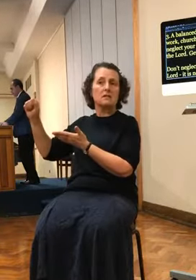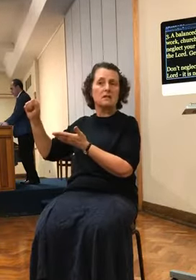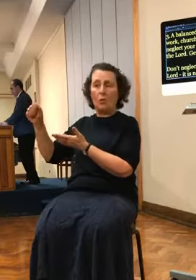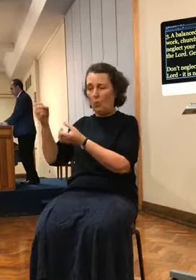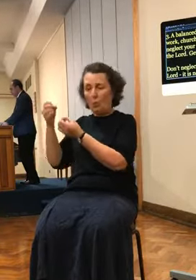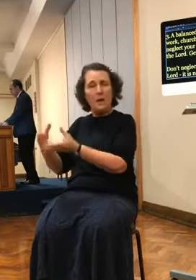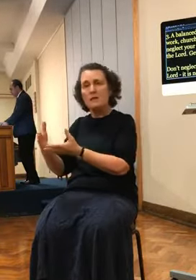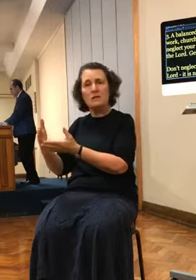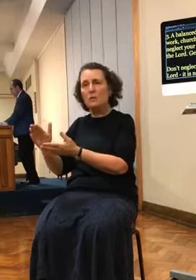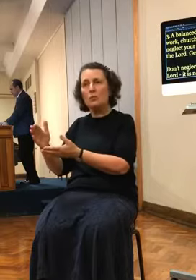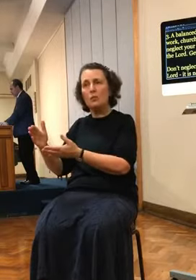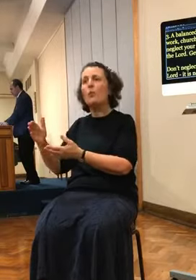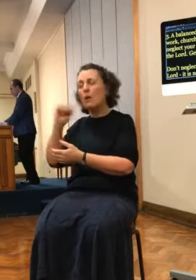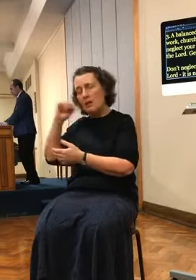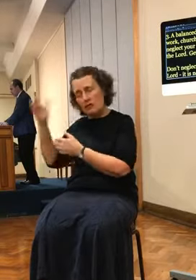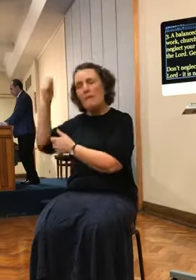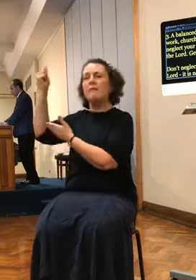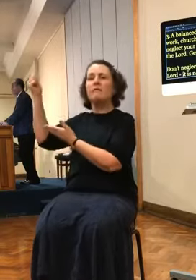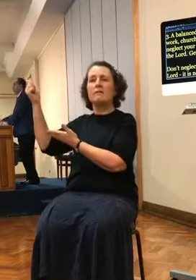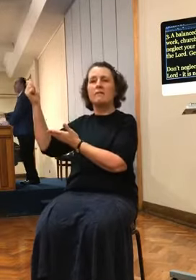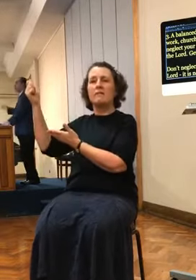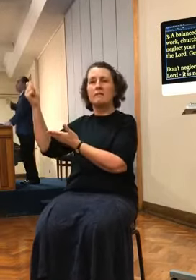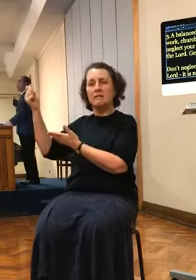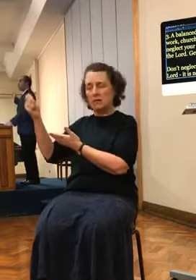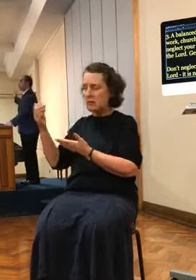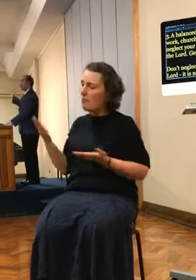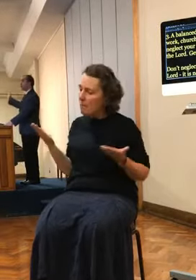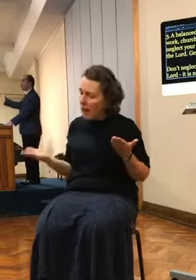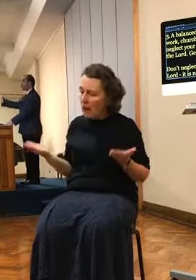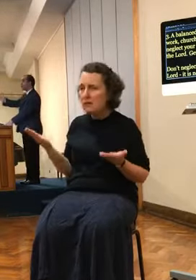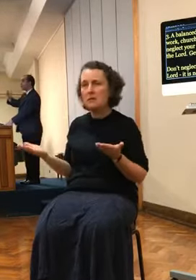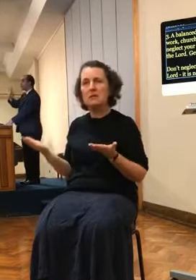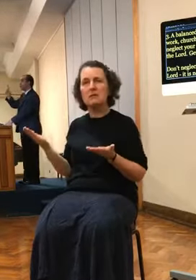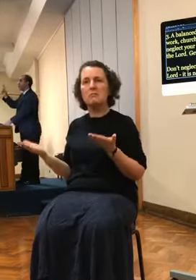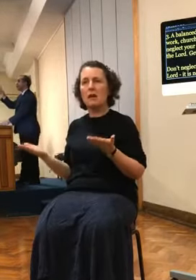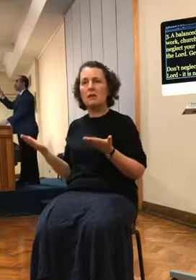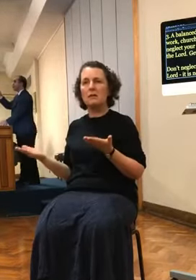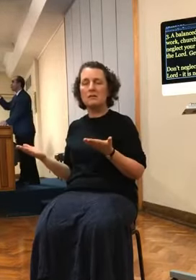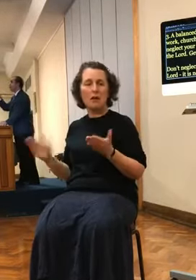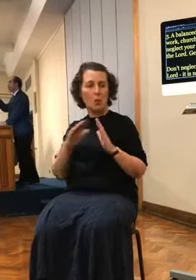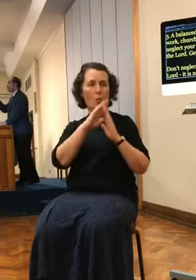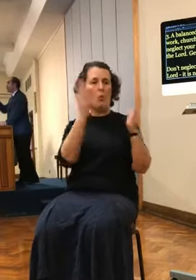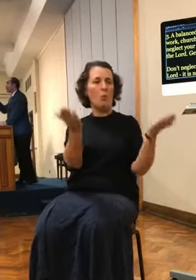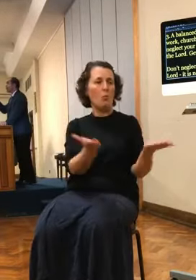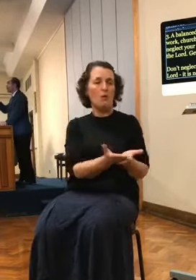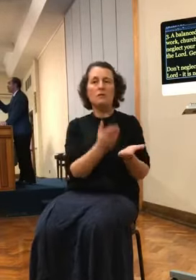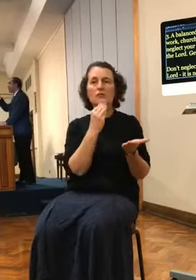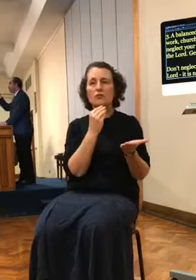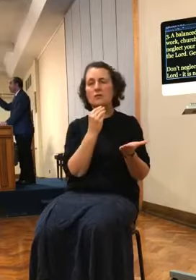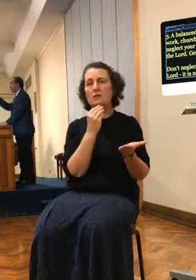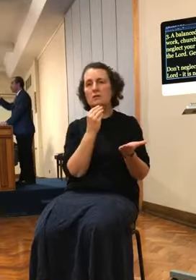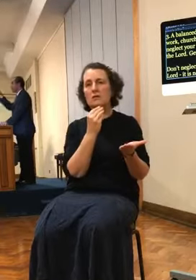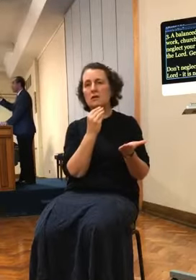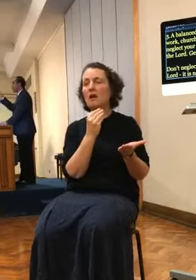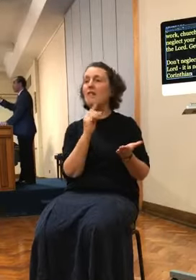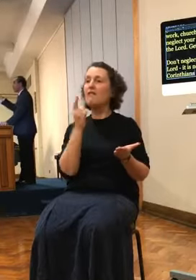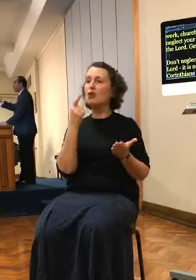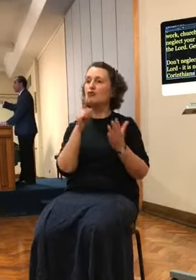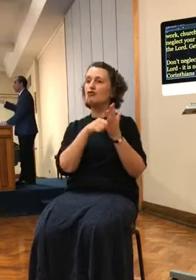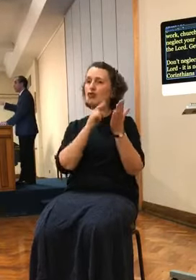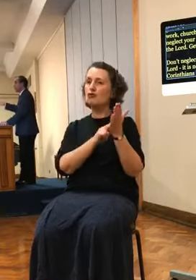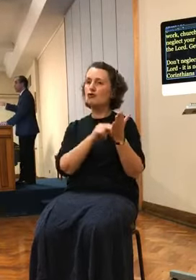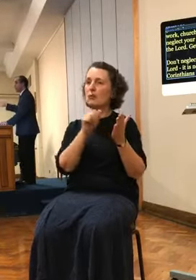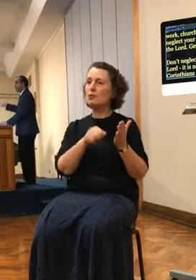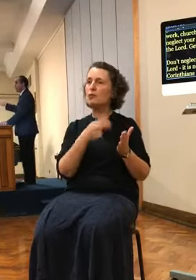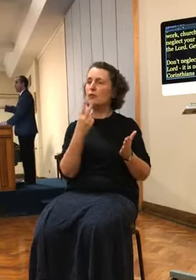life, because only what we do for the Lord, this world is going to pass by. 1 John 2, 17. Only what we do